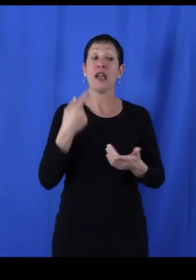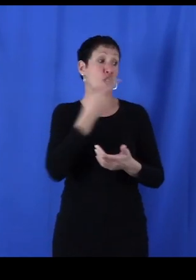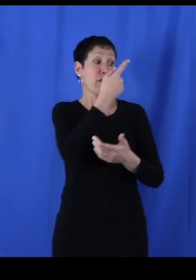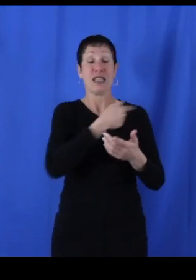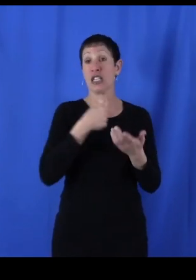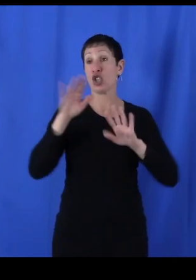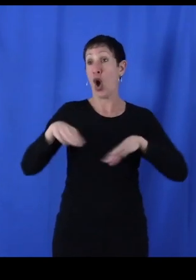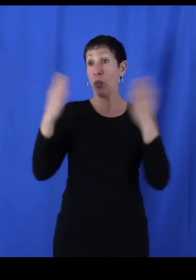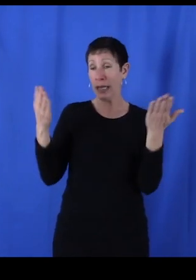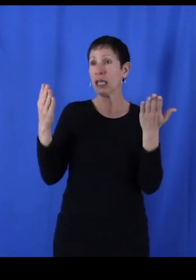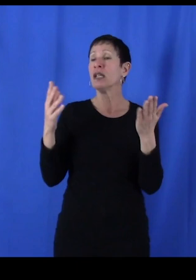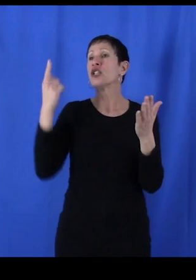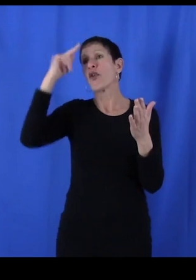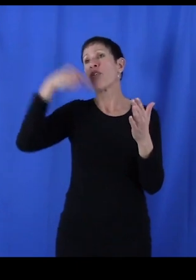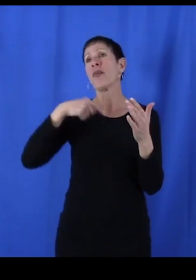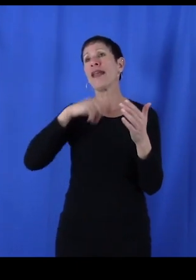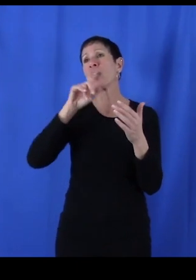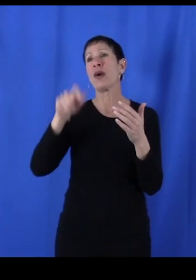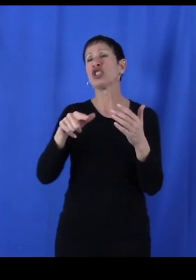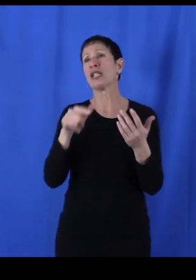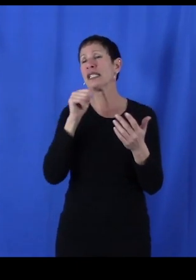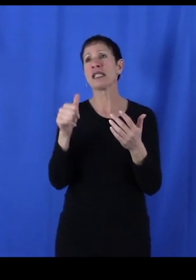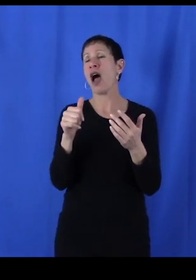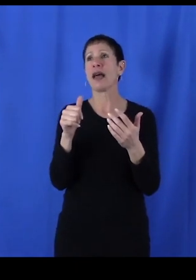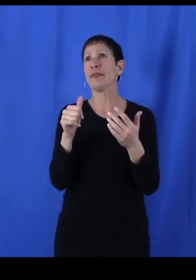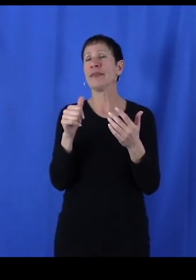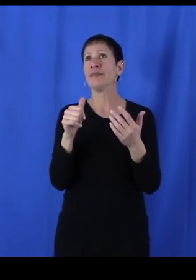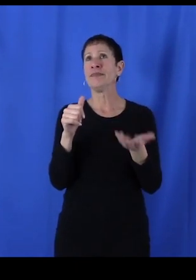me, the question has always been less